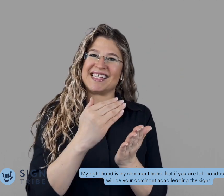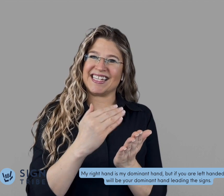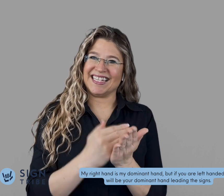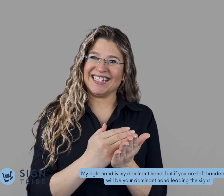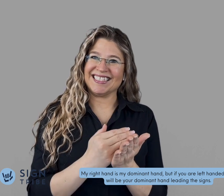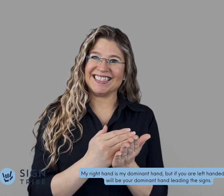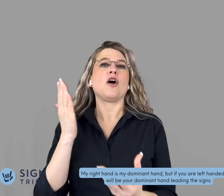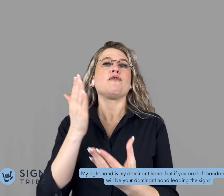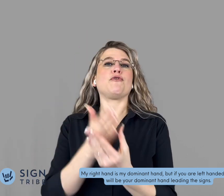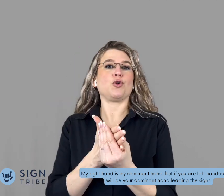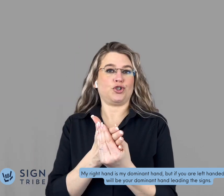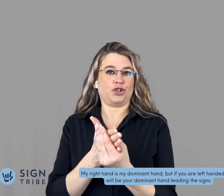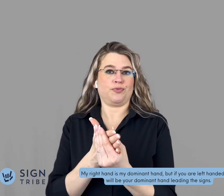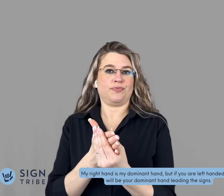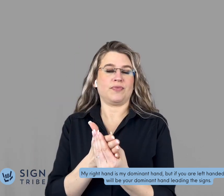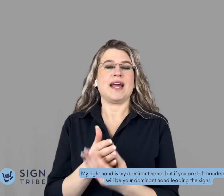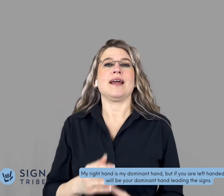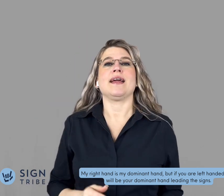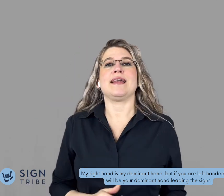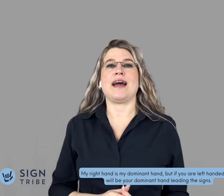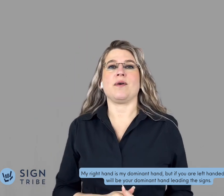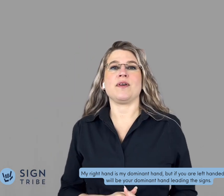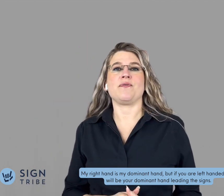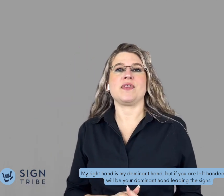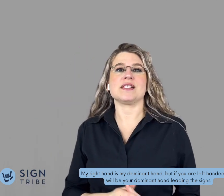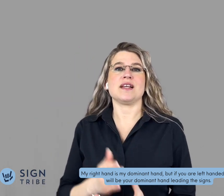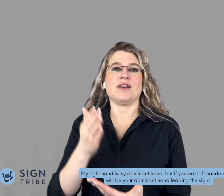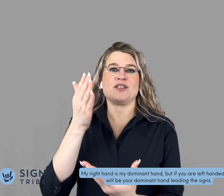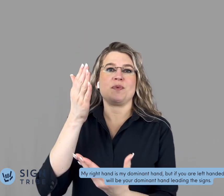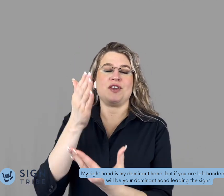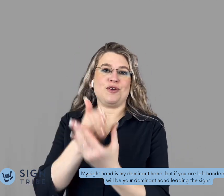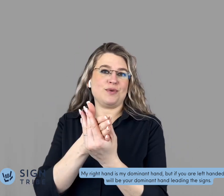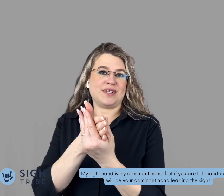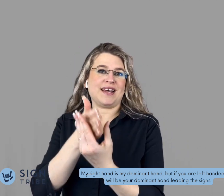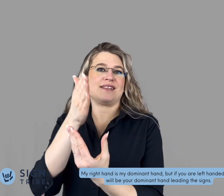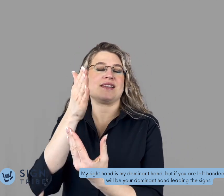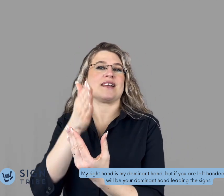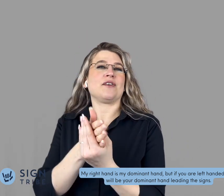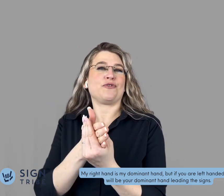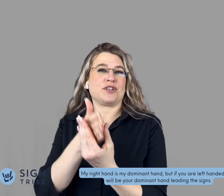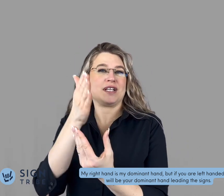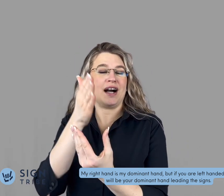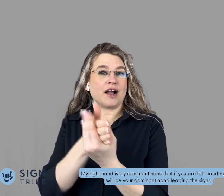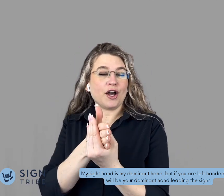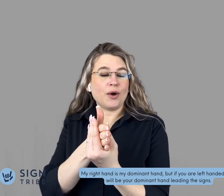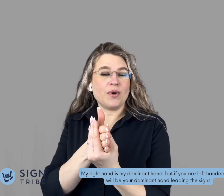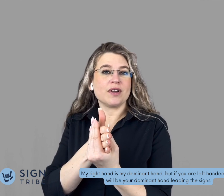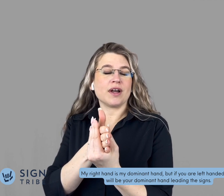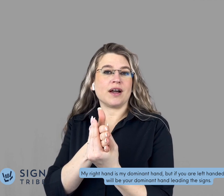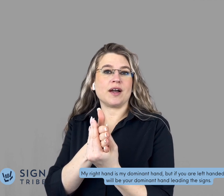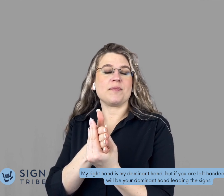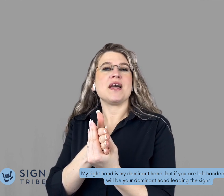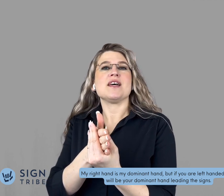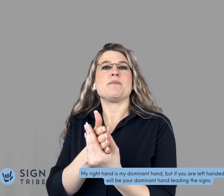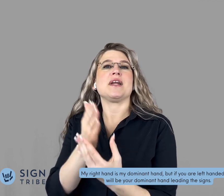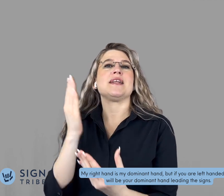Lesson. Folder. Now, if this can also be used as a sign for taco, but in